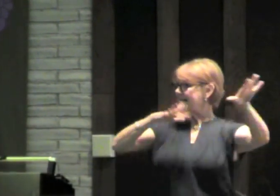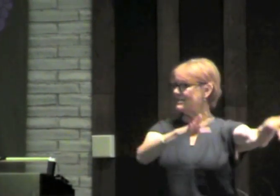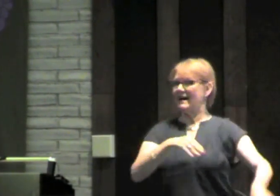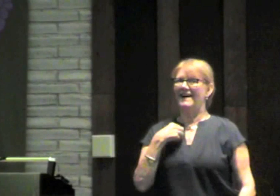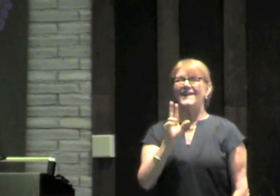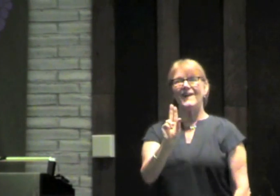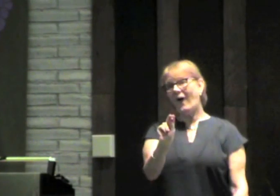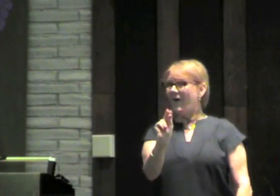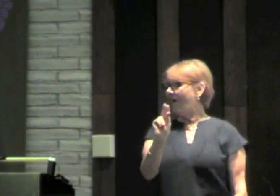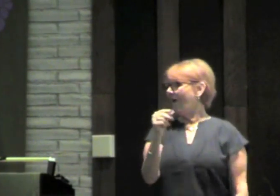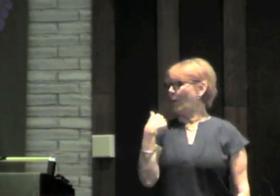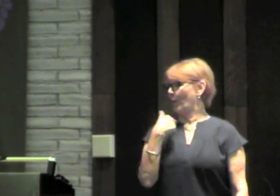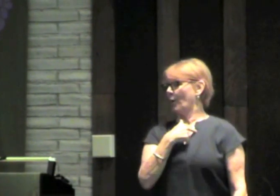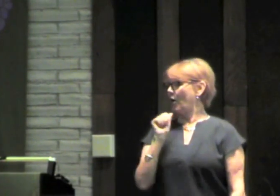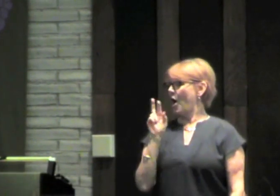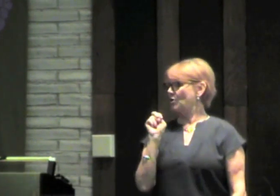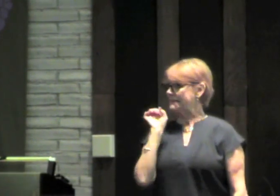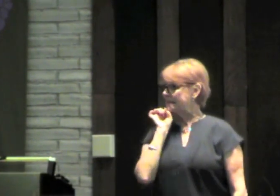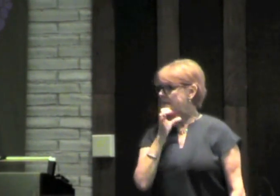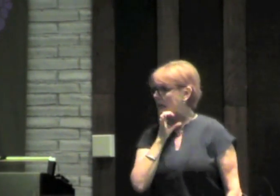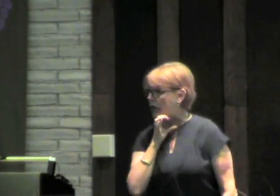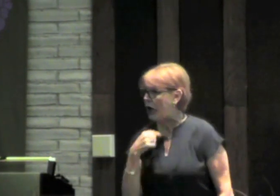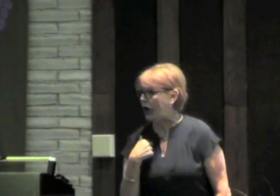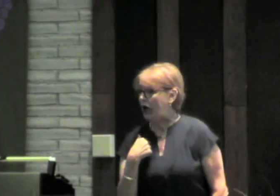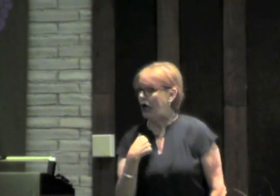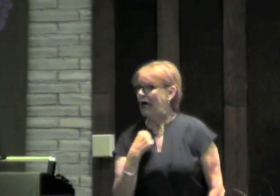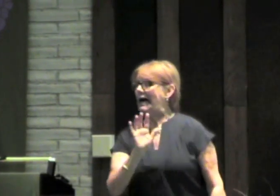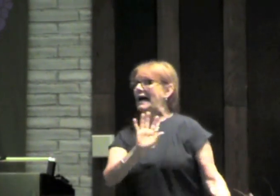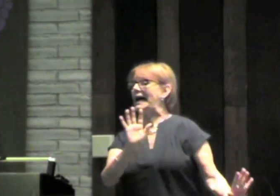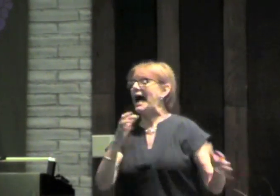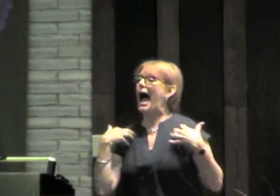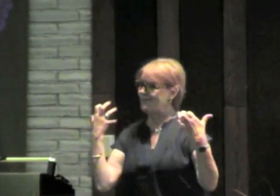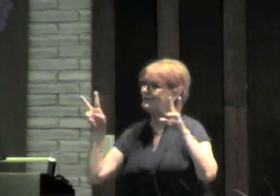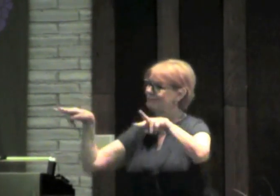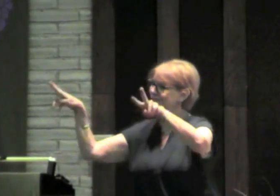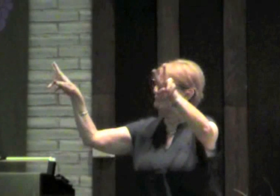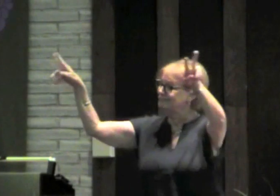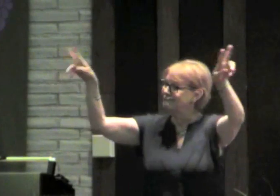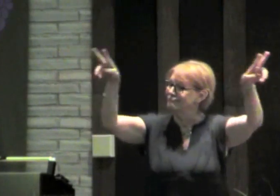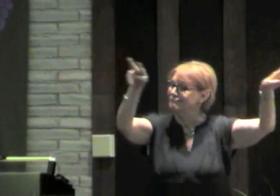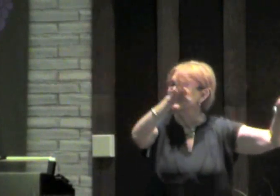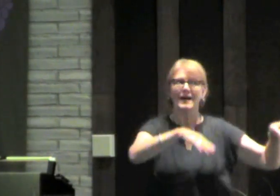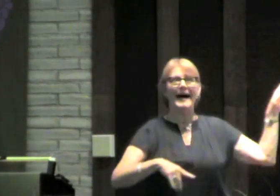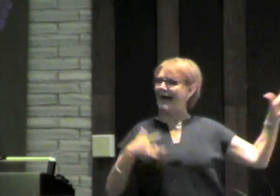want to go swimming at the beach? And I said, no, we are senior citizens, remember? I want to go